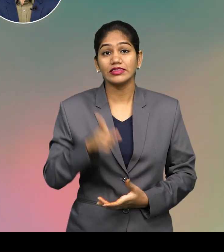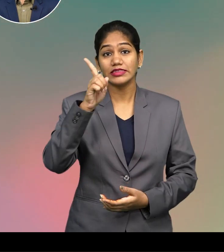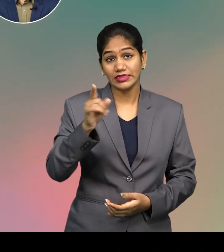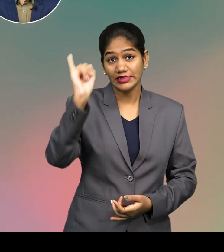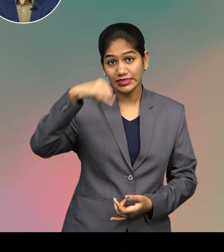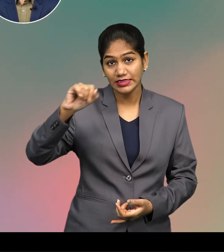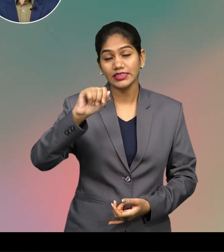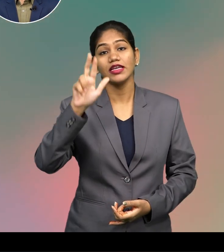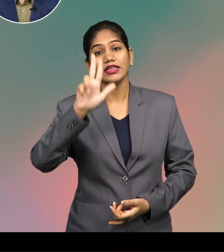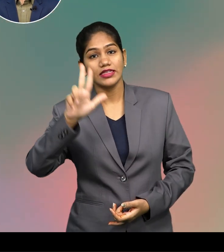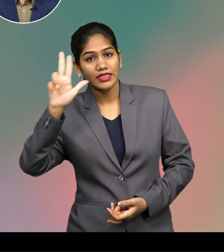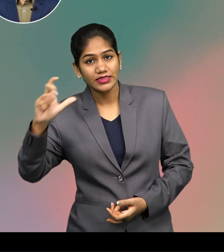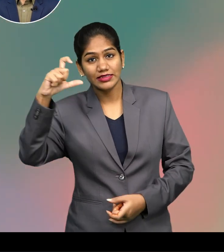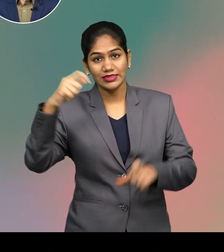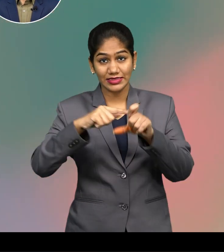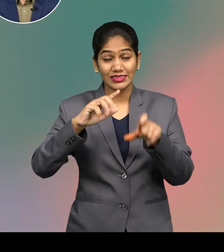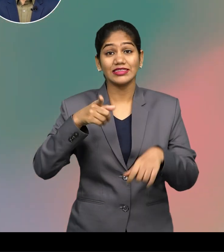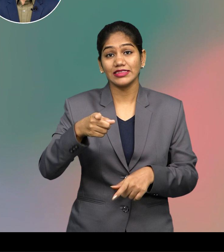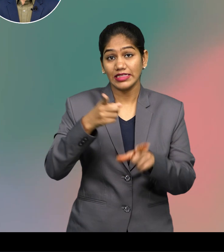In 1688 CE,